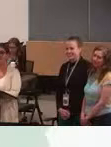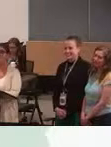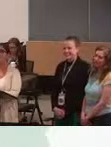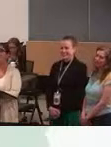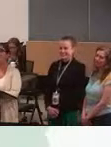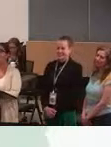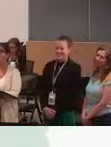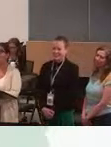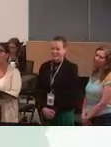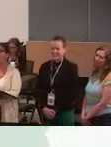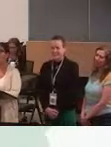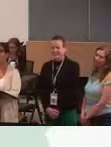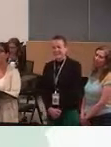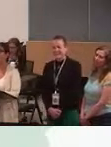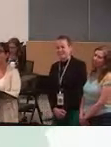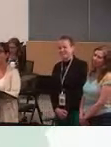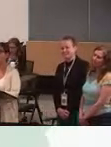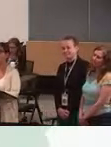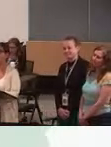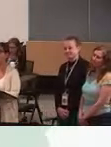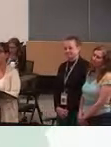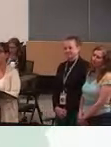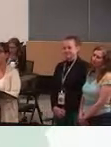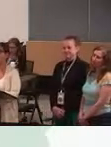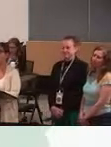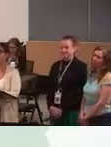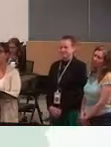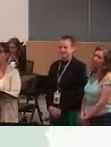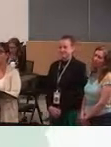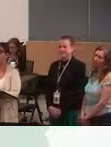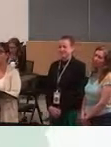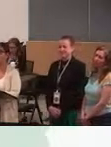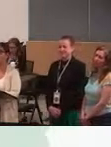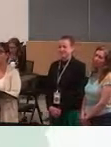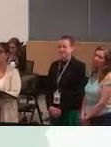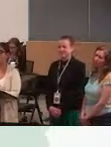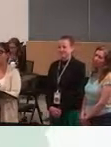want us to be more available, which is difficult when we're offering